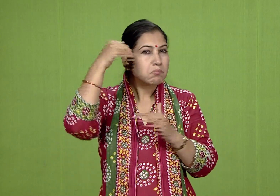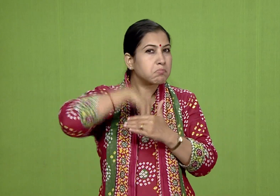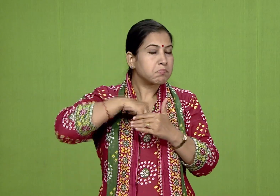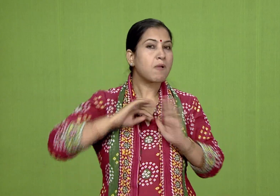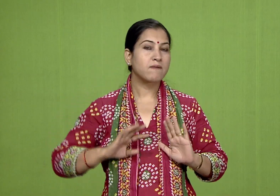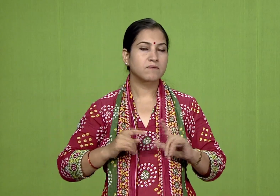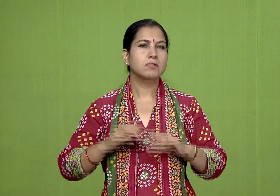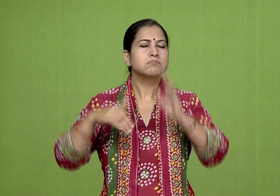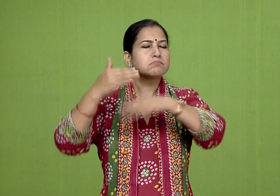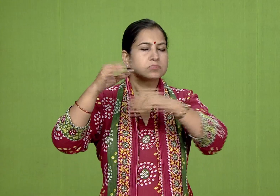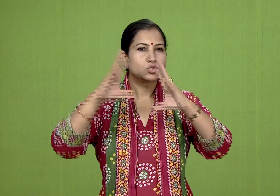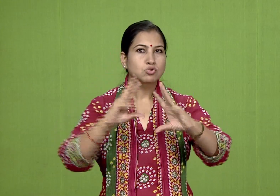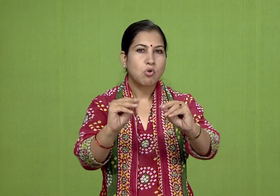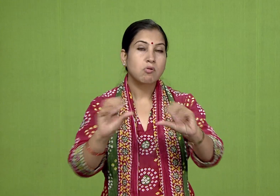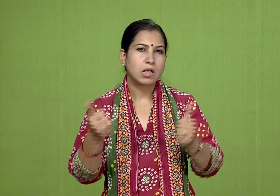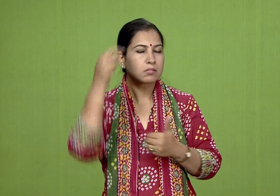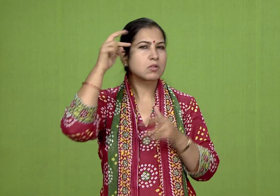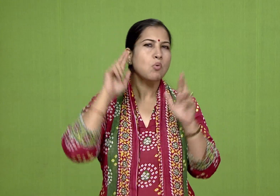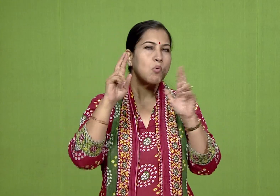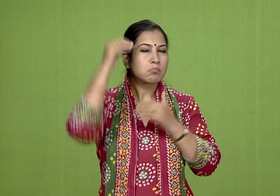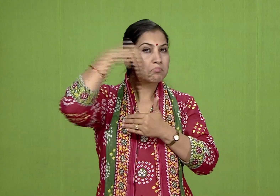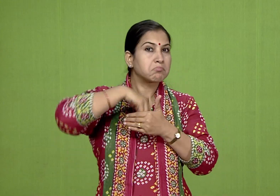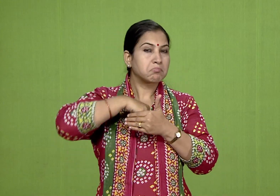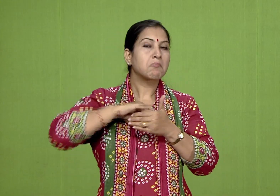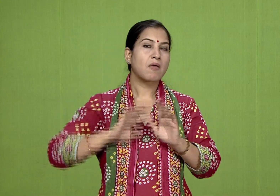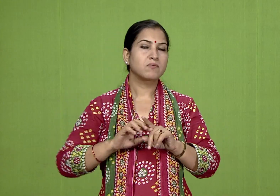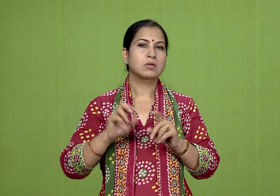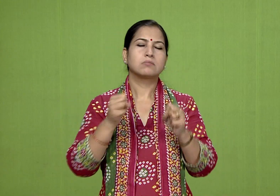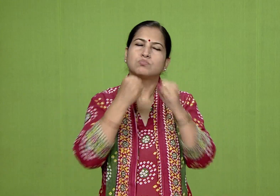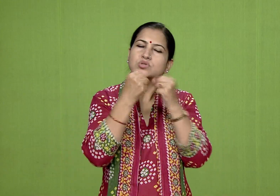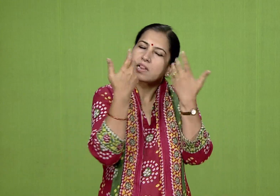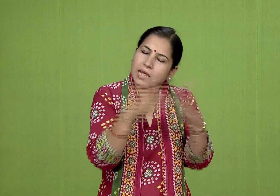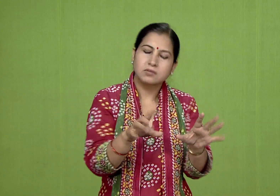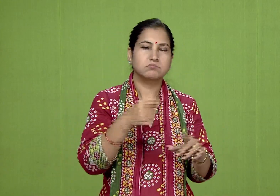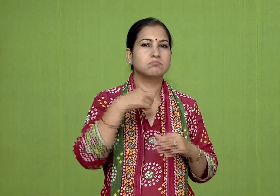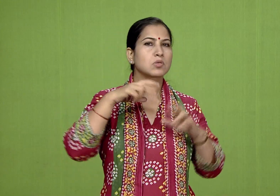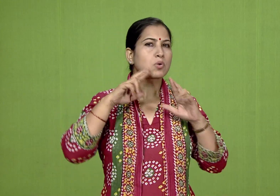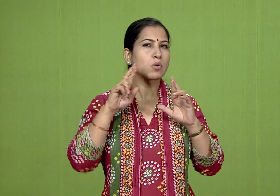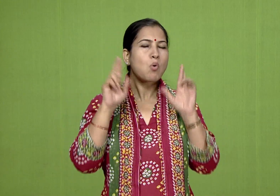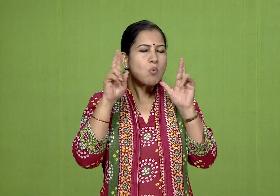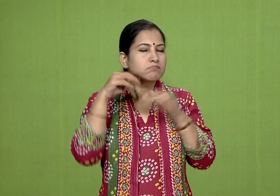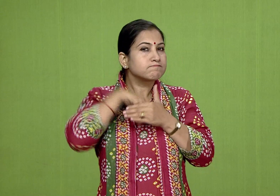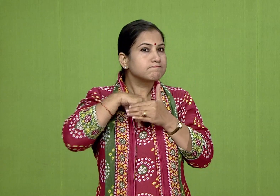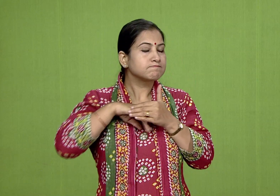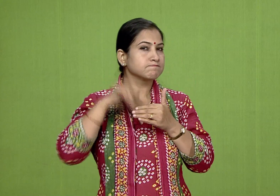to find solutions even in difficult situations.